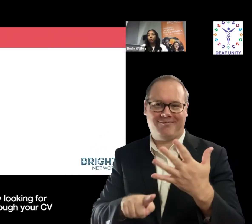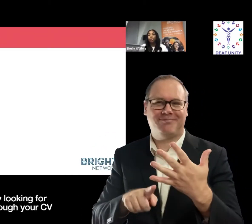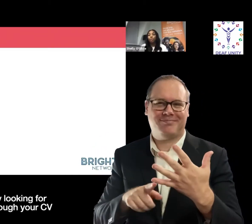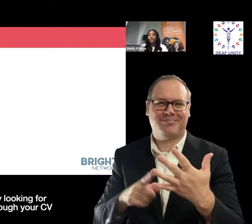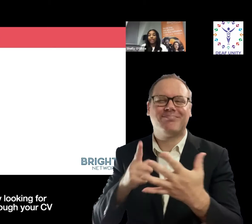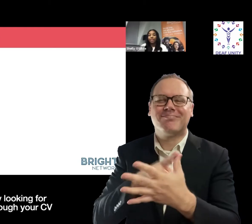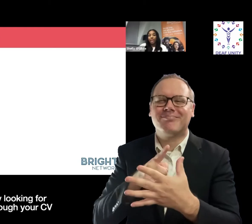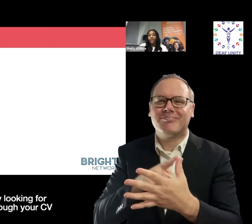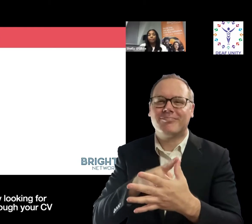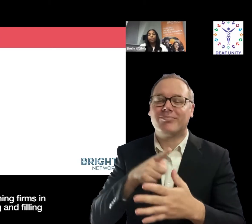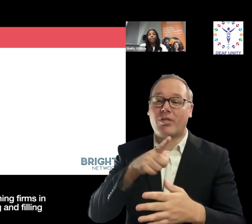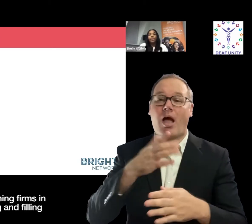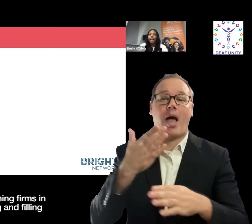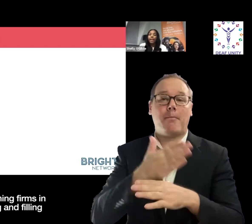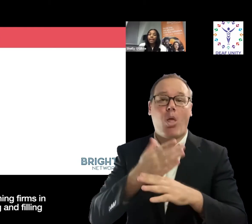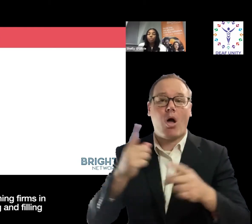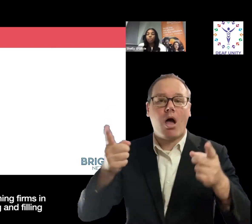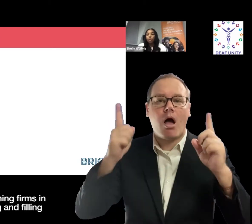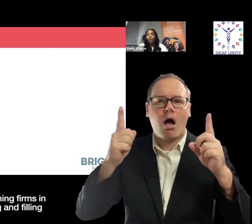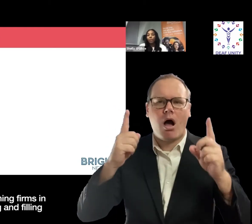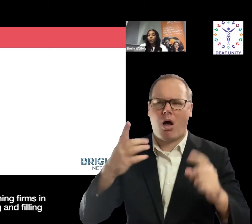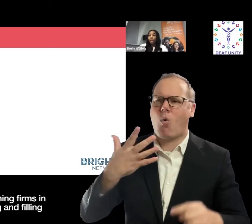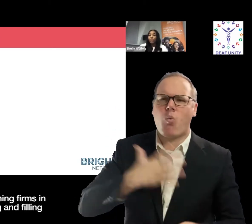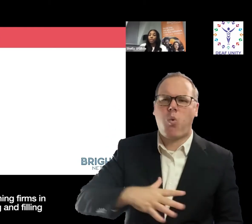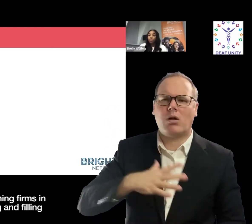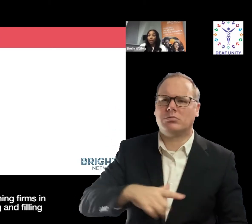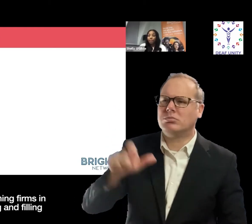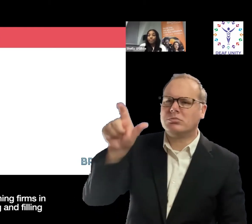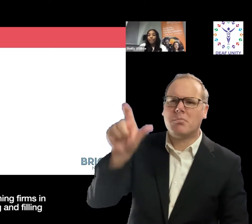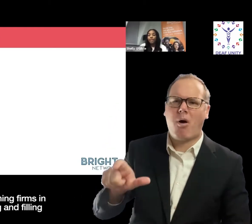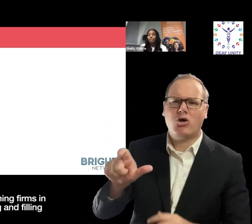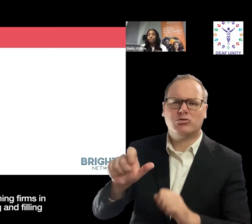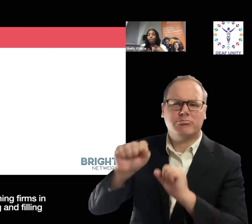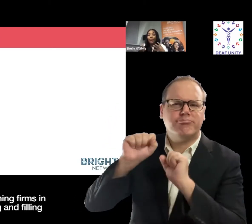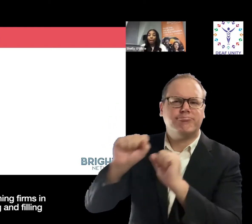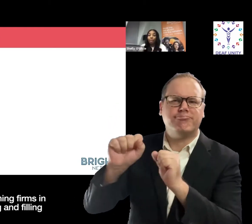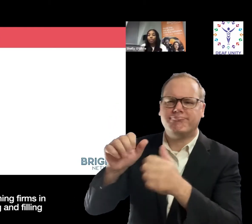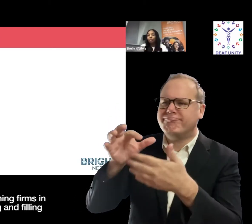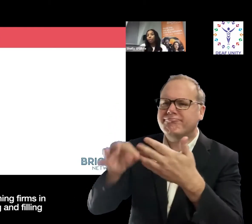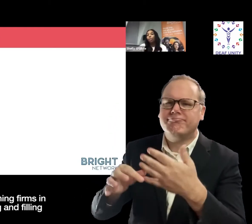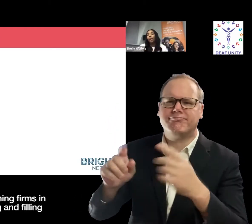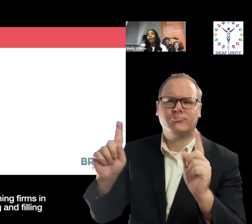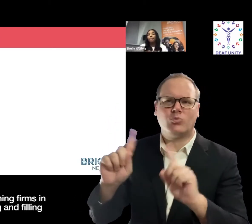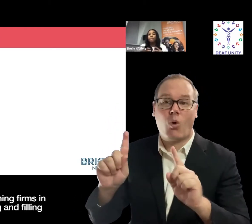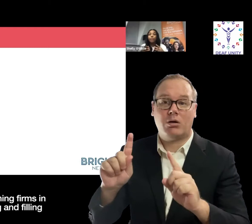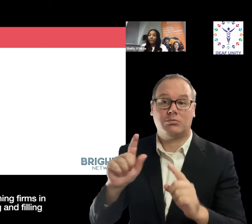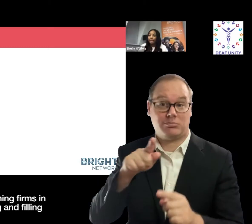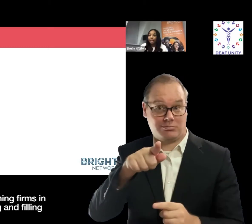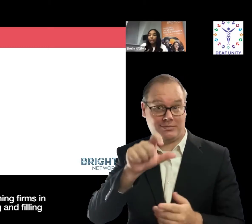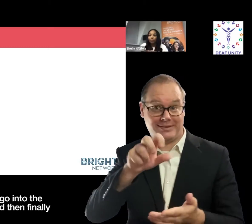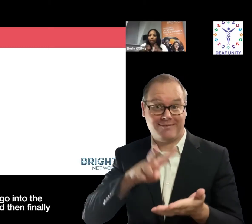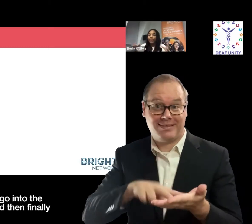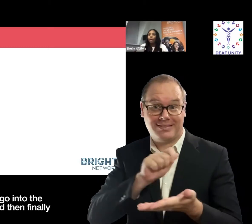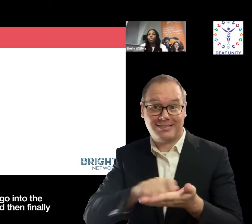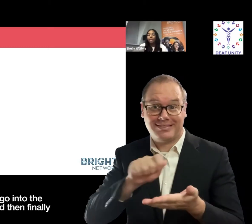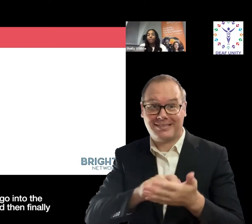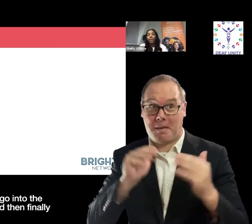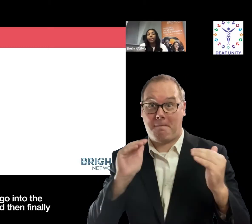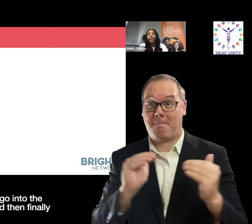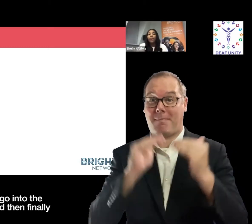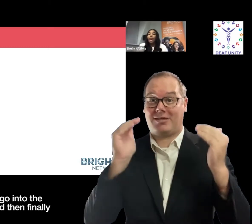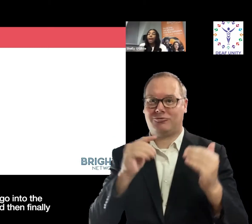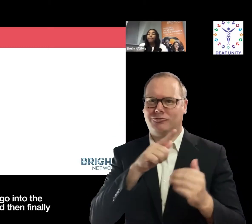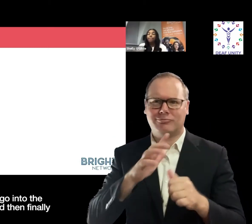that through your CV. Secondly, we'll talk about researching firms in terms of preparing for completing and filling out your